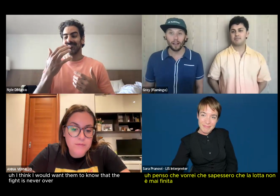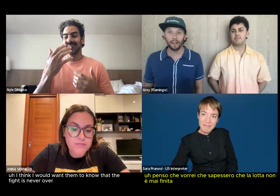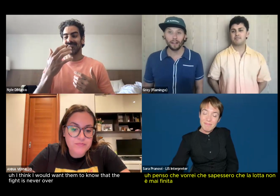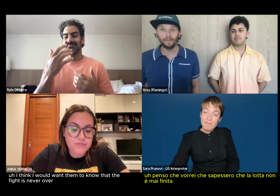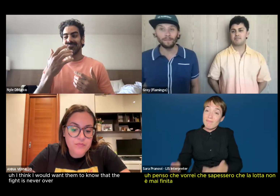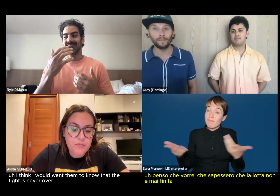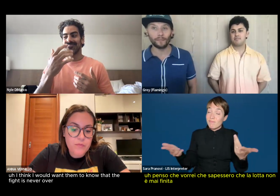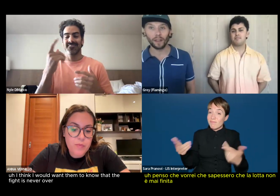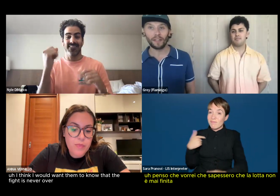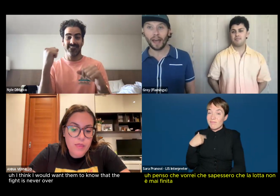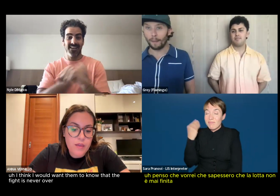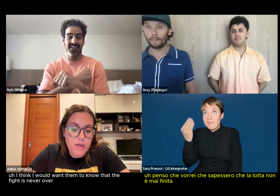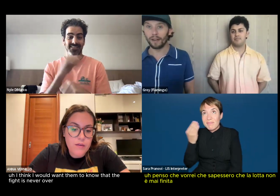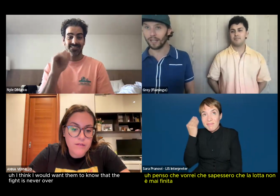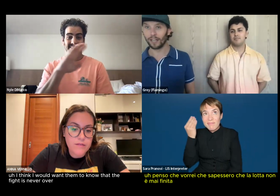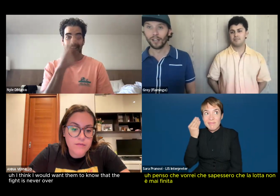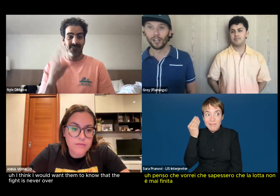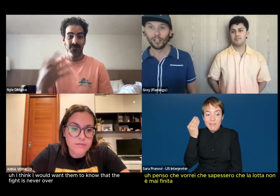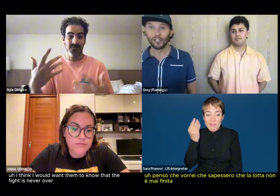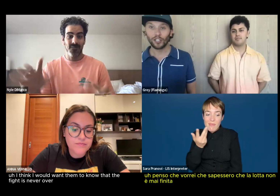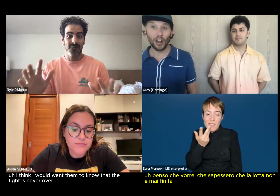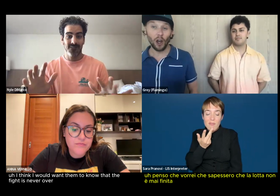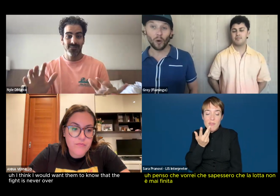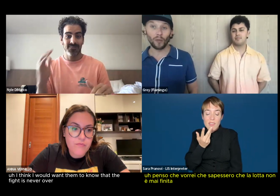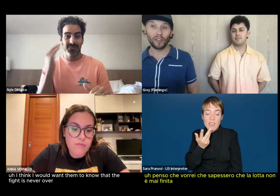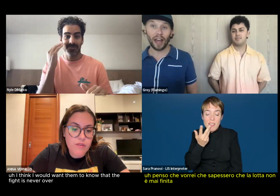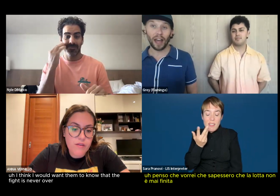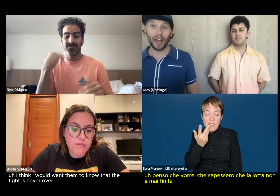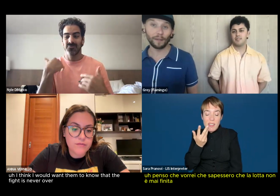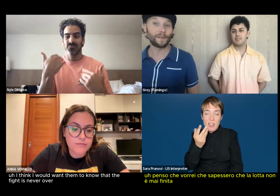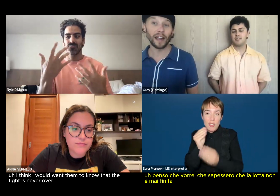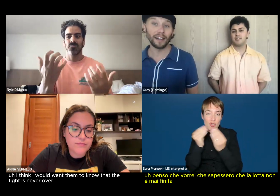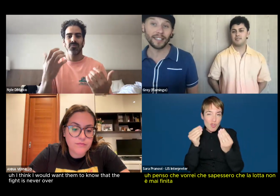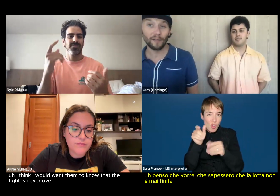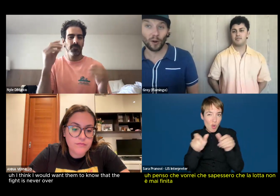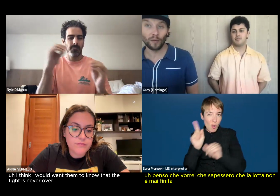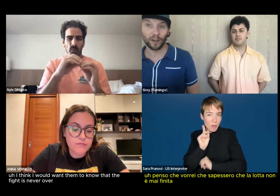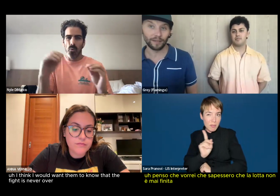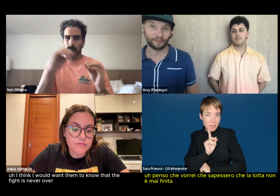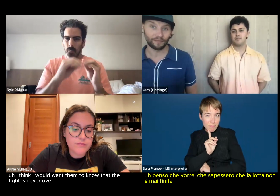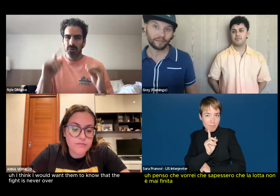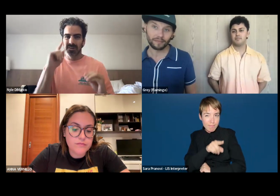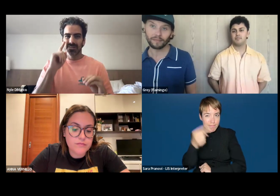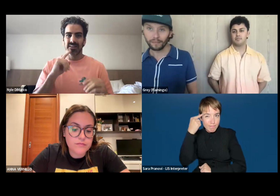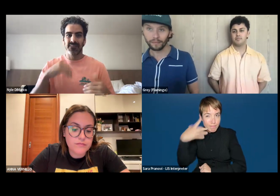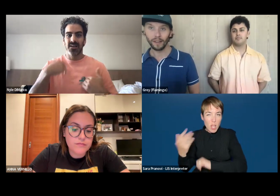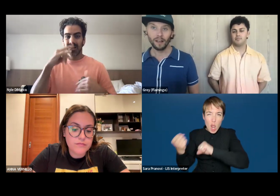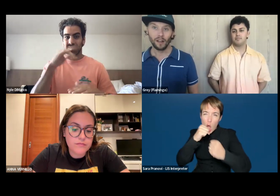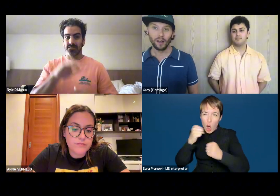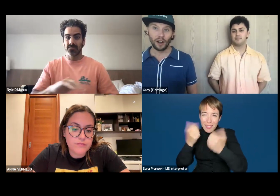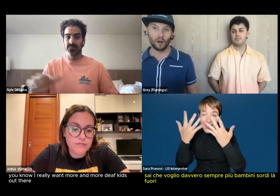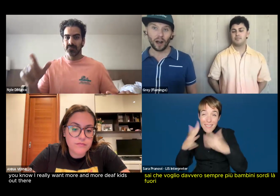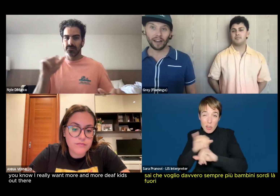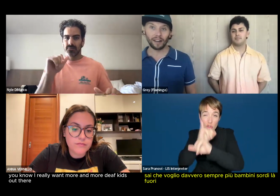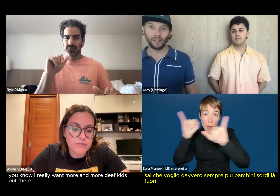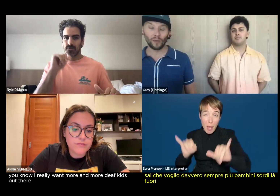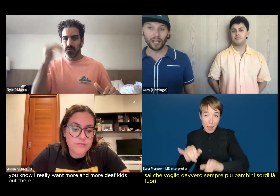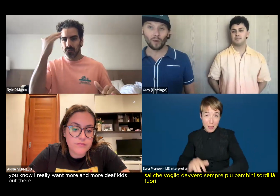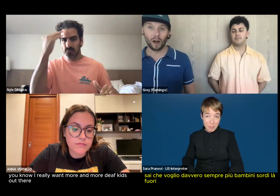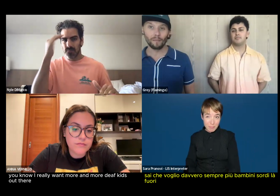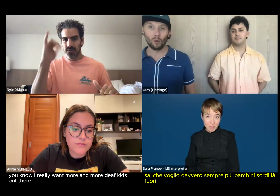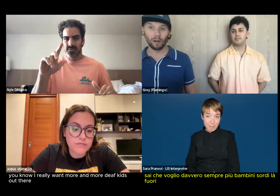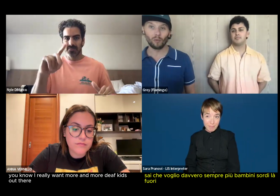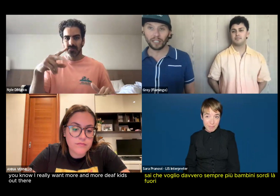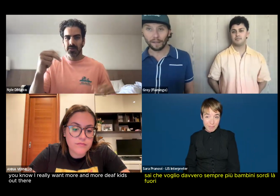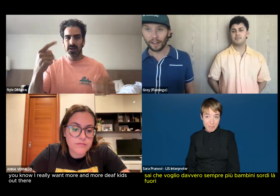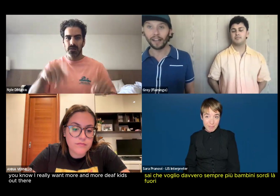I think I would want them to know that the fight is never over. You know, I